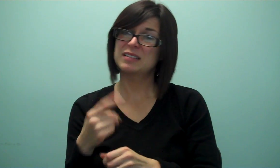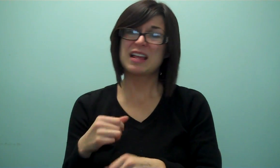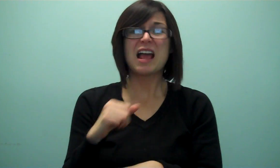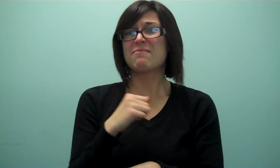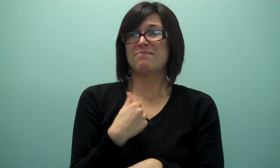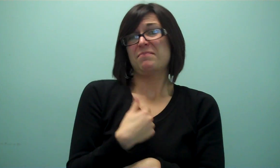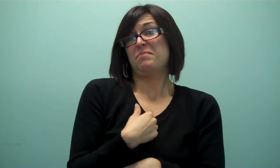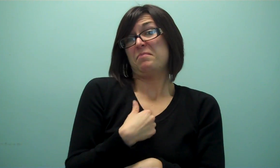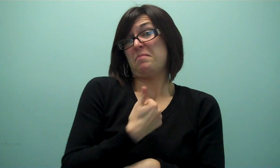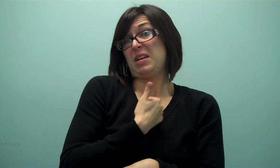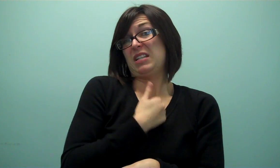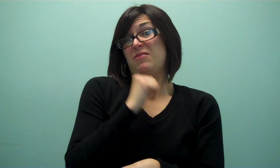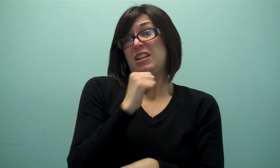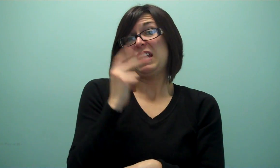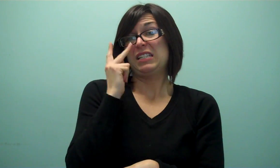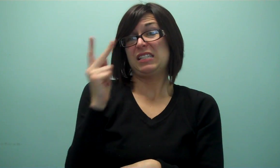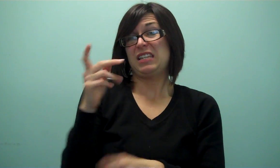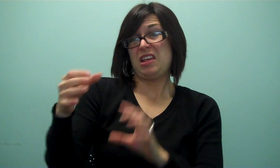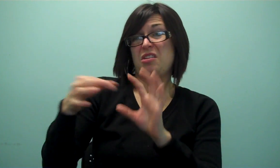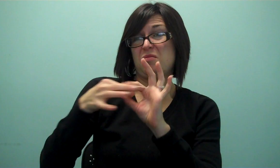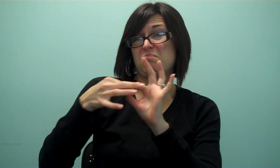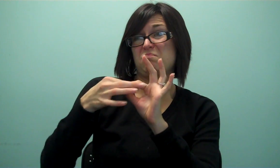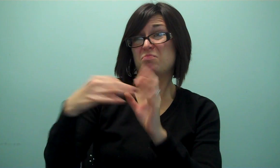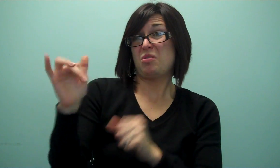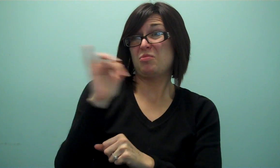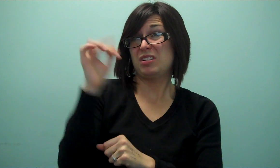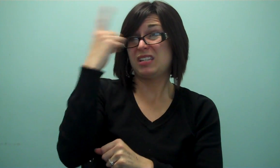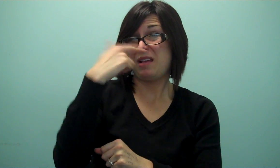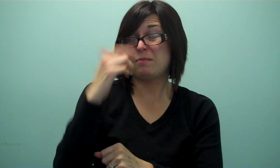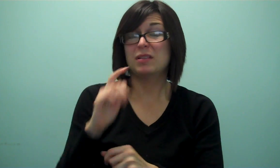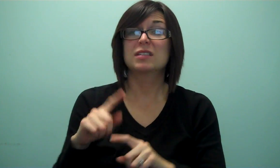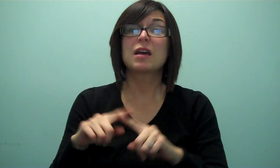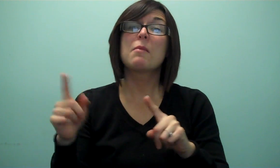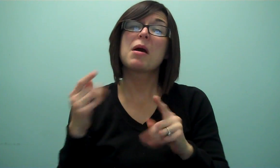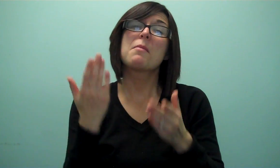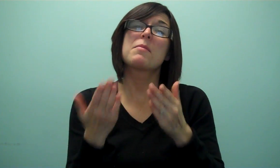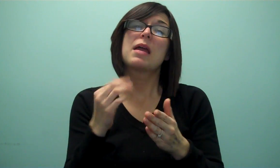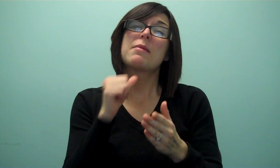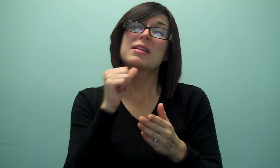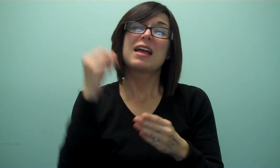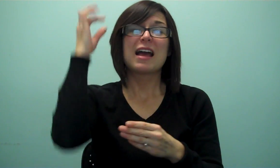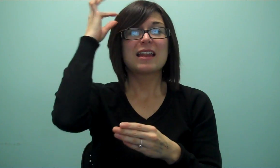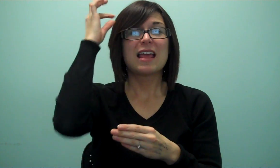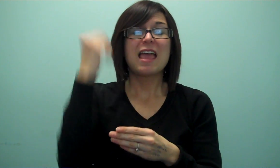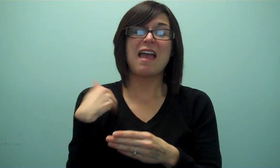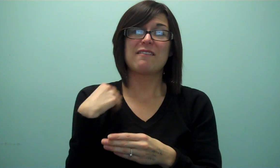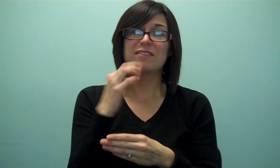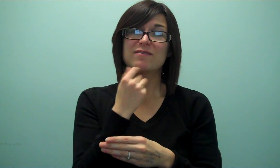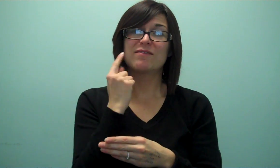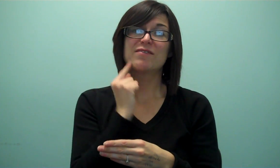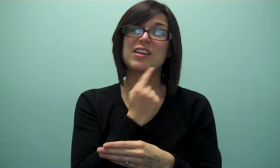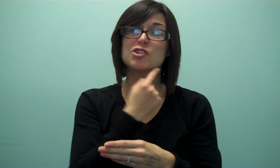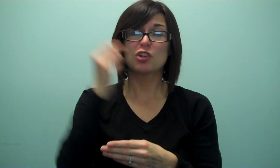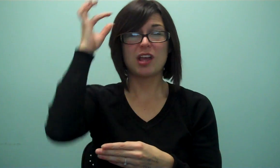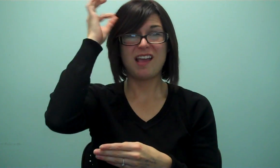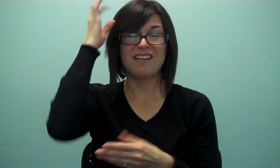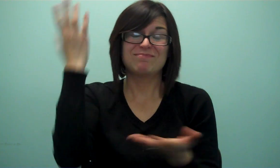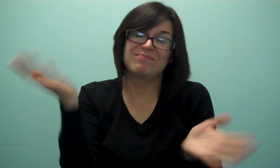hair. But seriously, this discovery is evidence of a tie to early Native American people from the Pacific